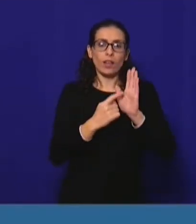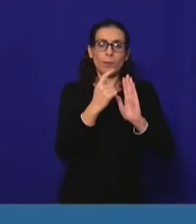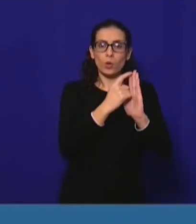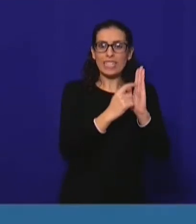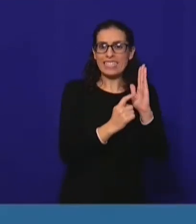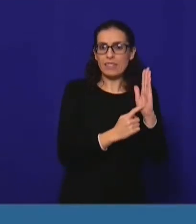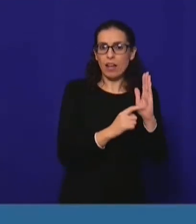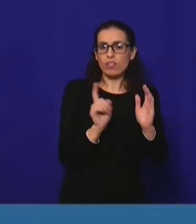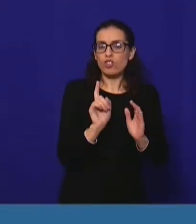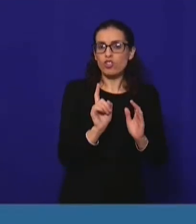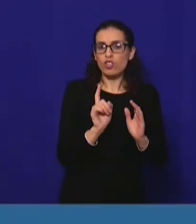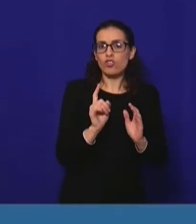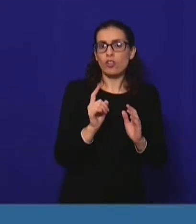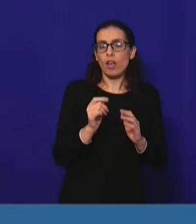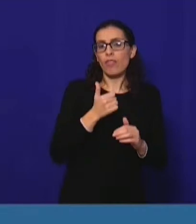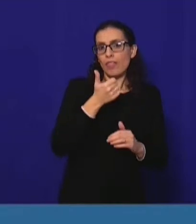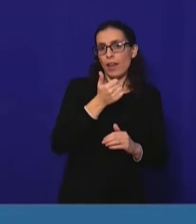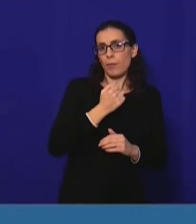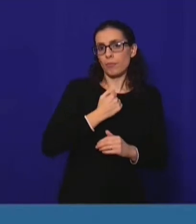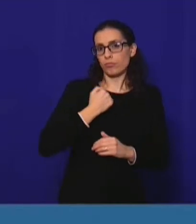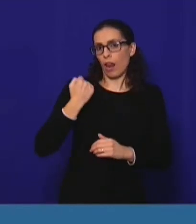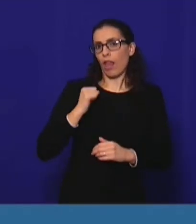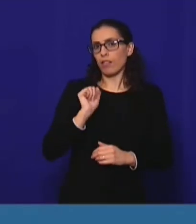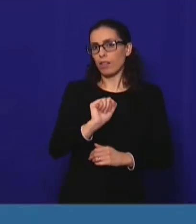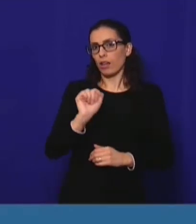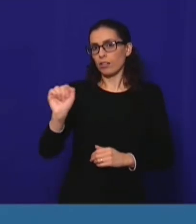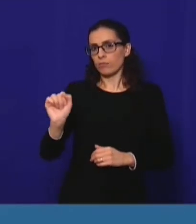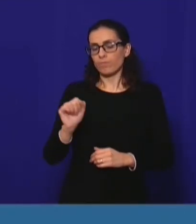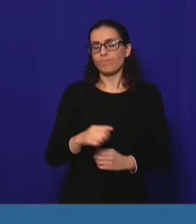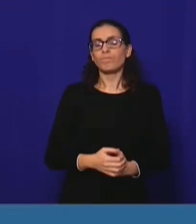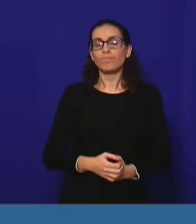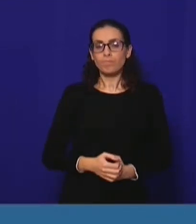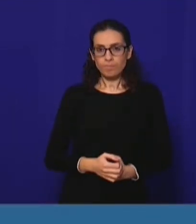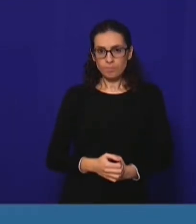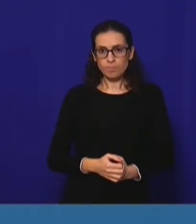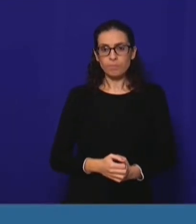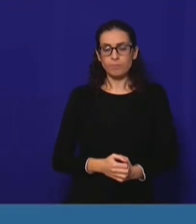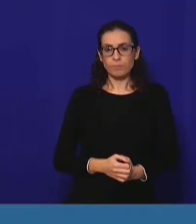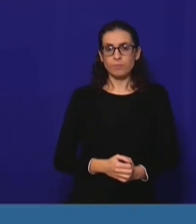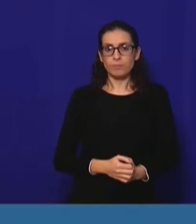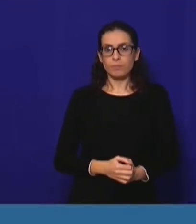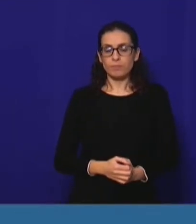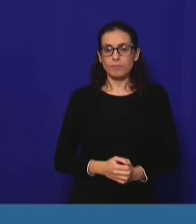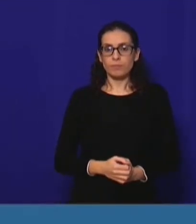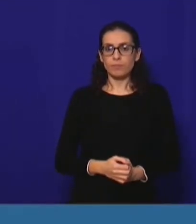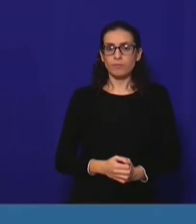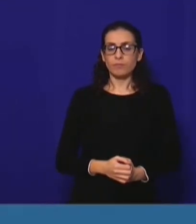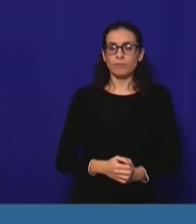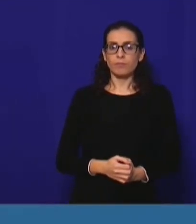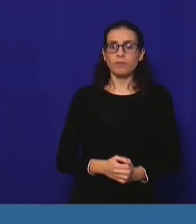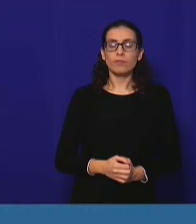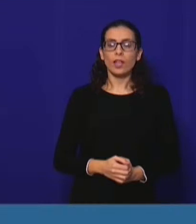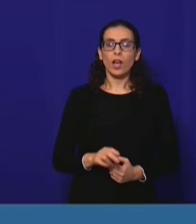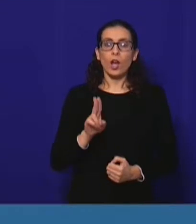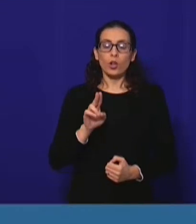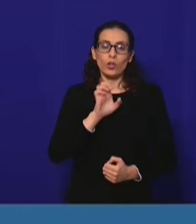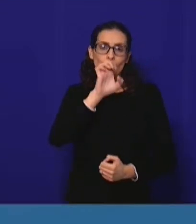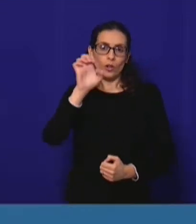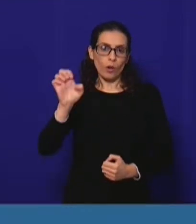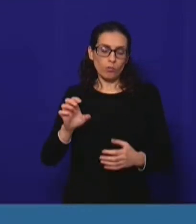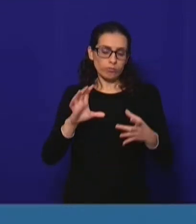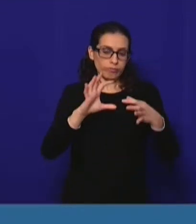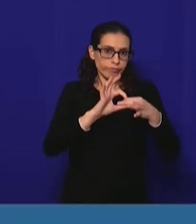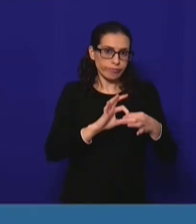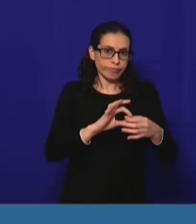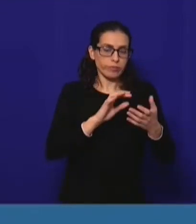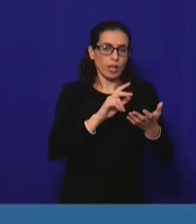you. Mela, bħalma spiegajna l-Unjoni Ewropea daħlet dal-joint procurement u għandha agreements ma' diversi